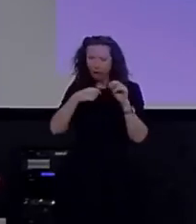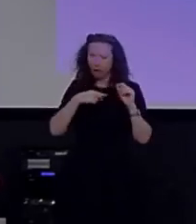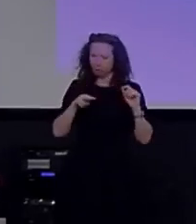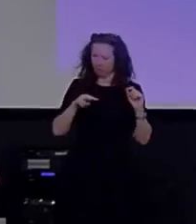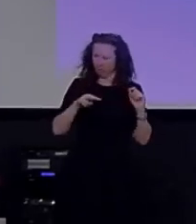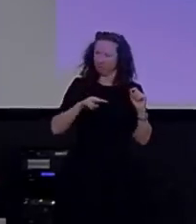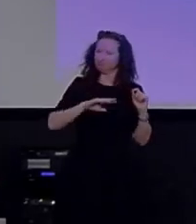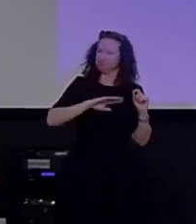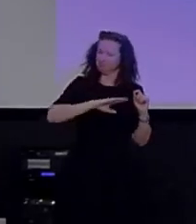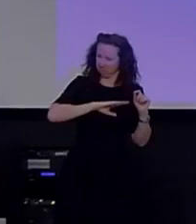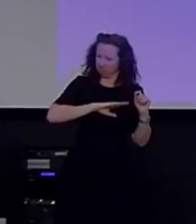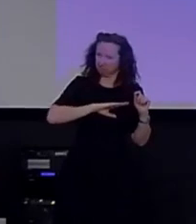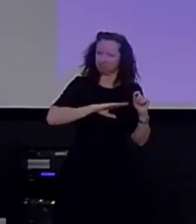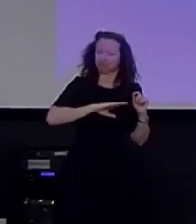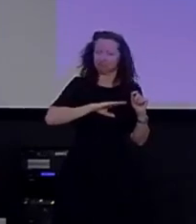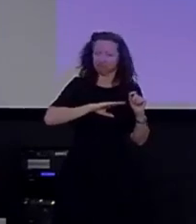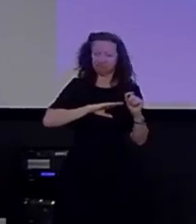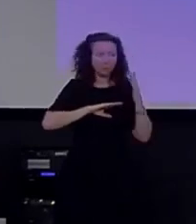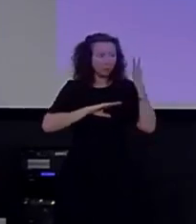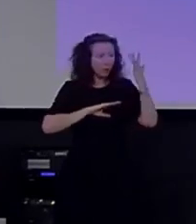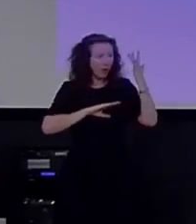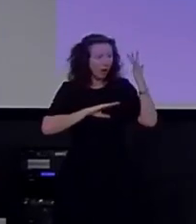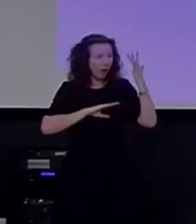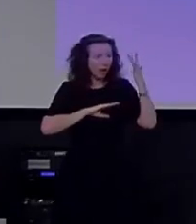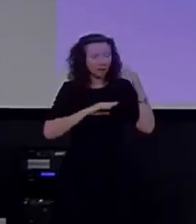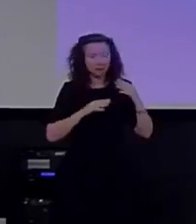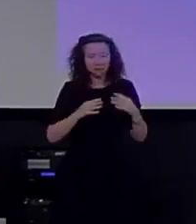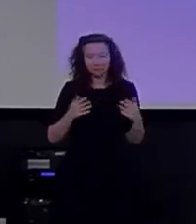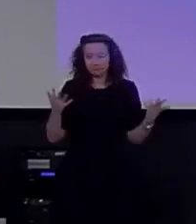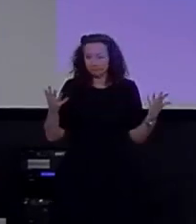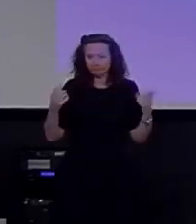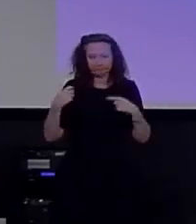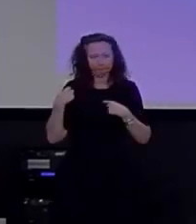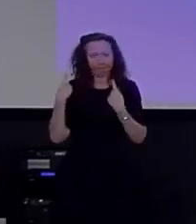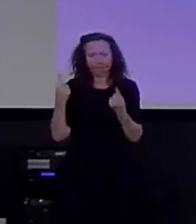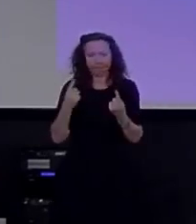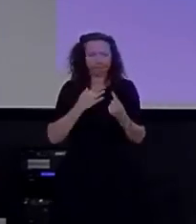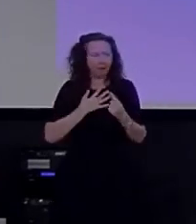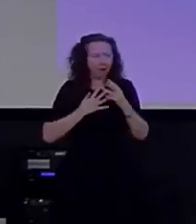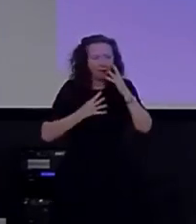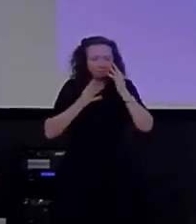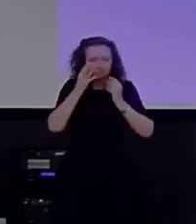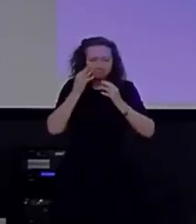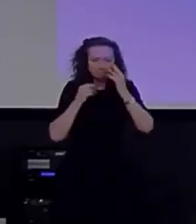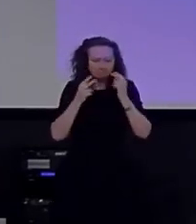teaching and learning, because just from experiences